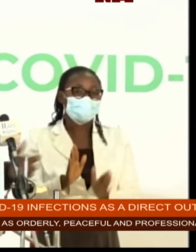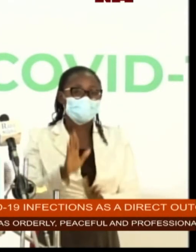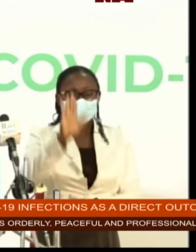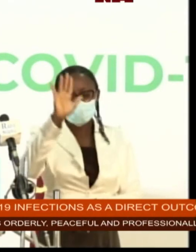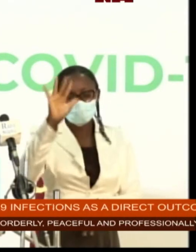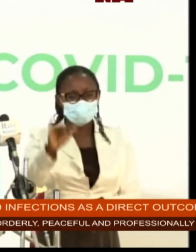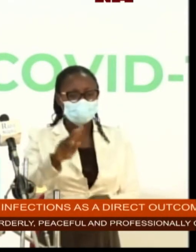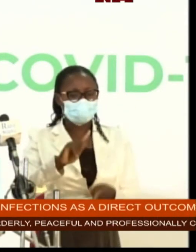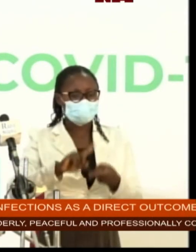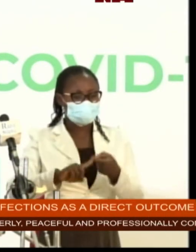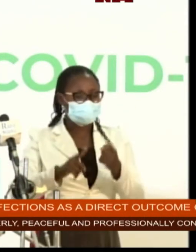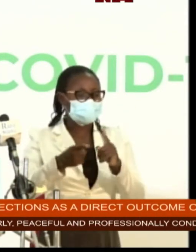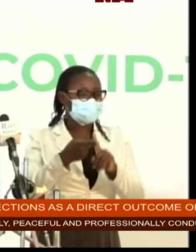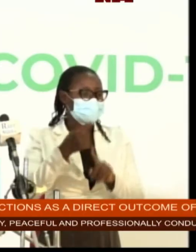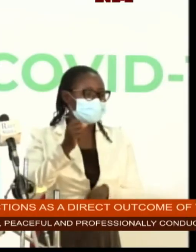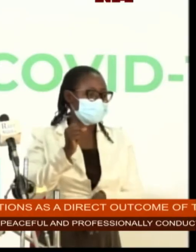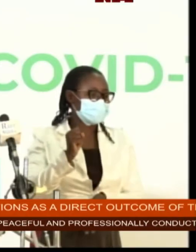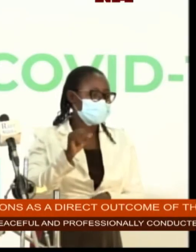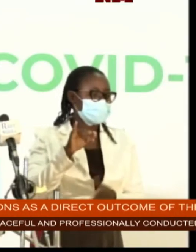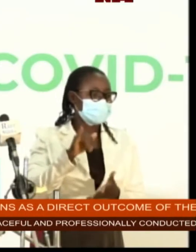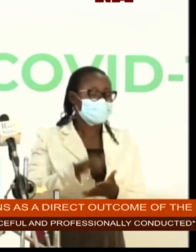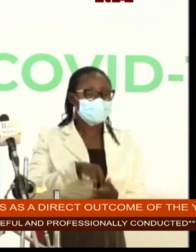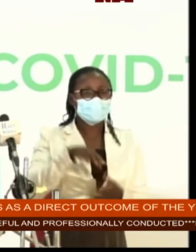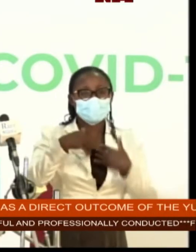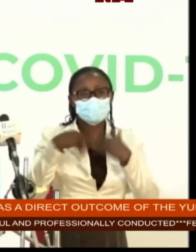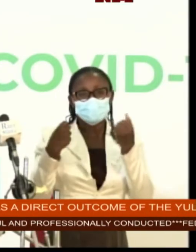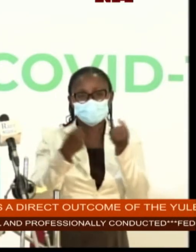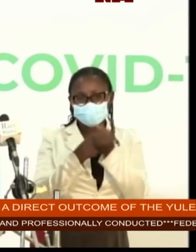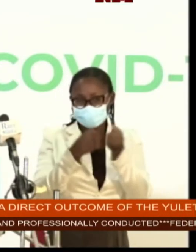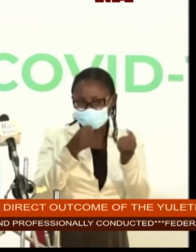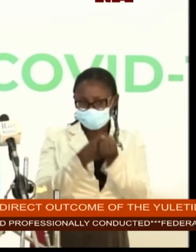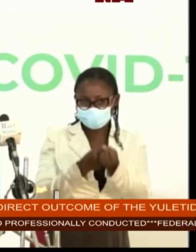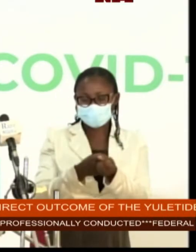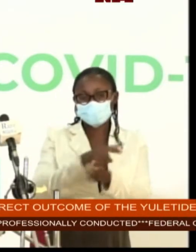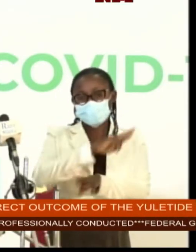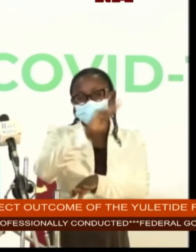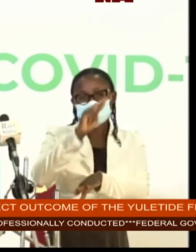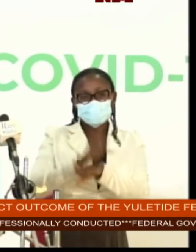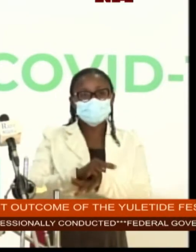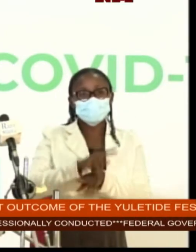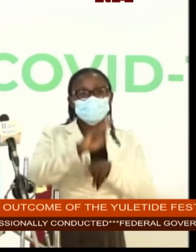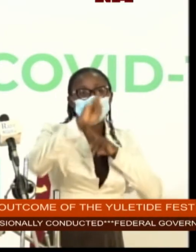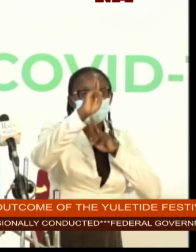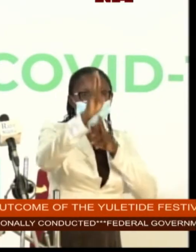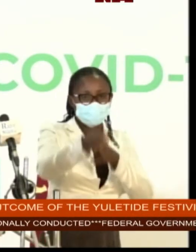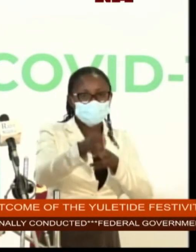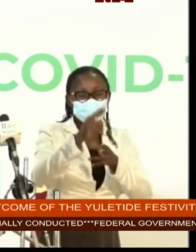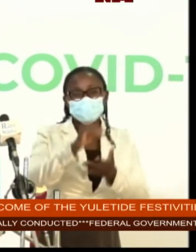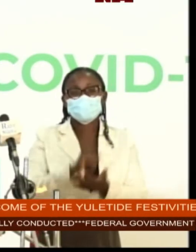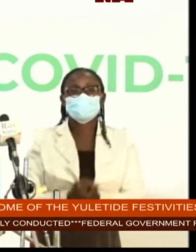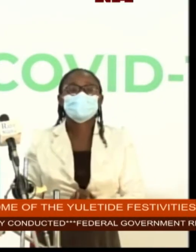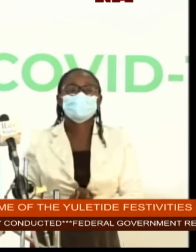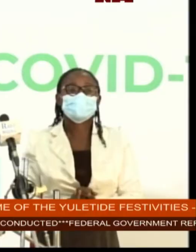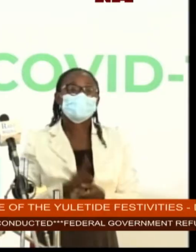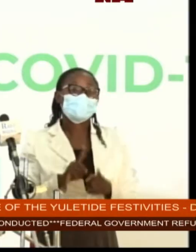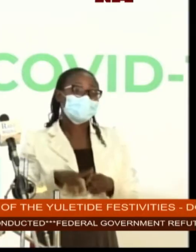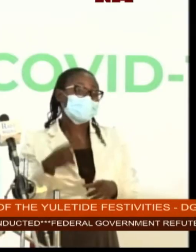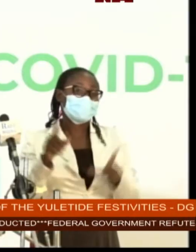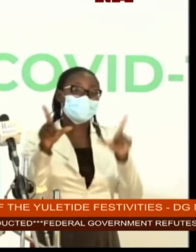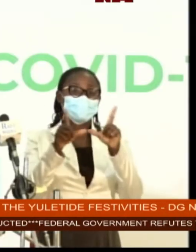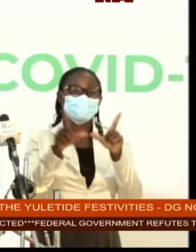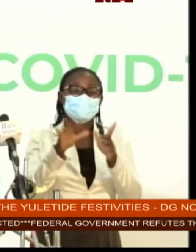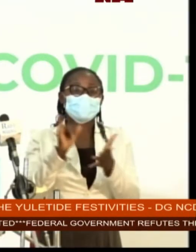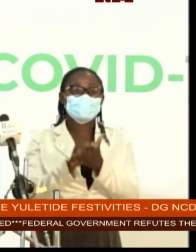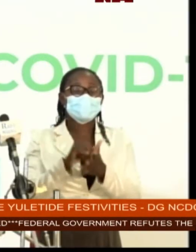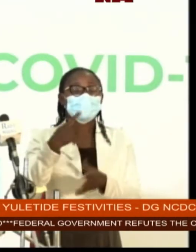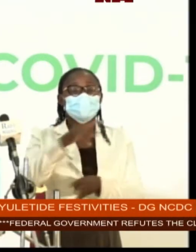by friends that have supported the national response, to the extent that